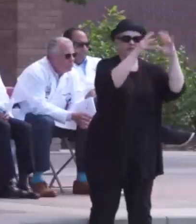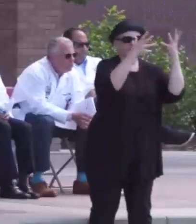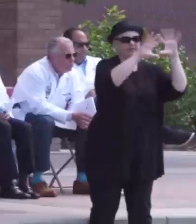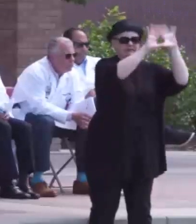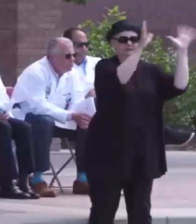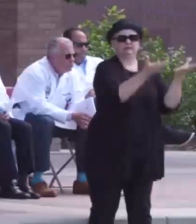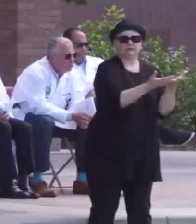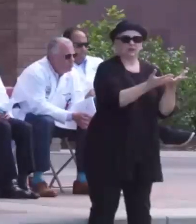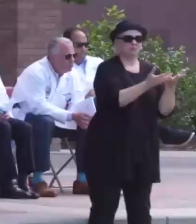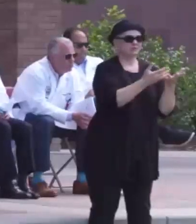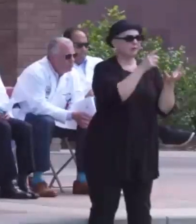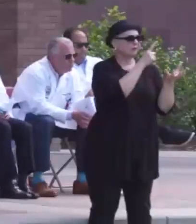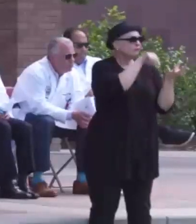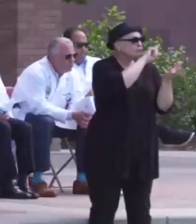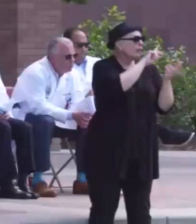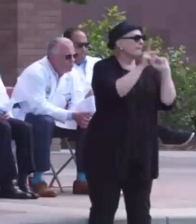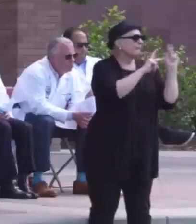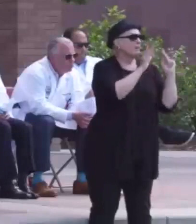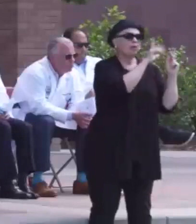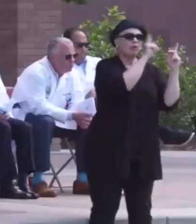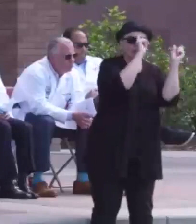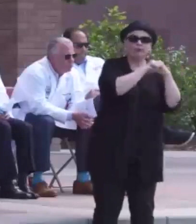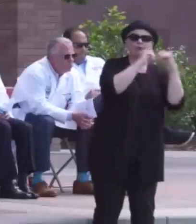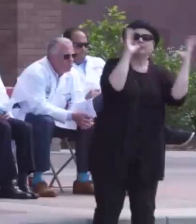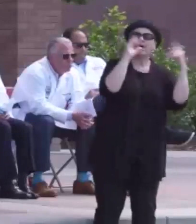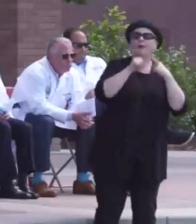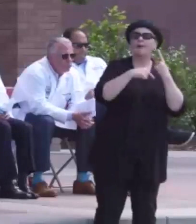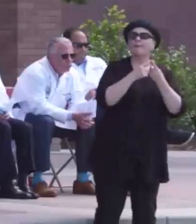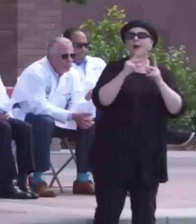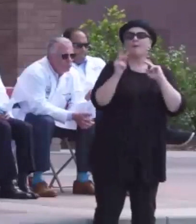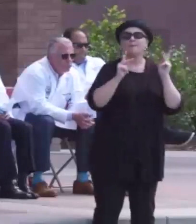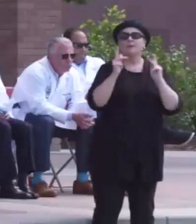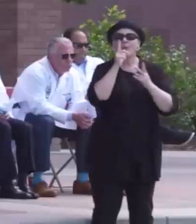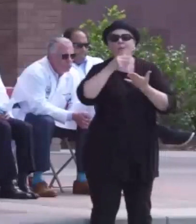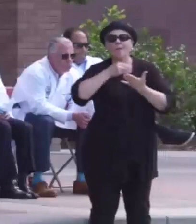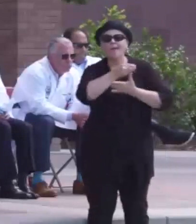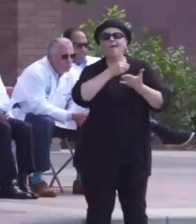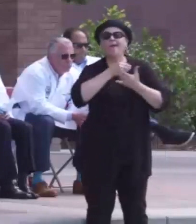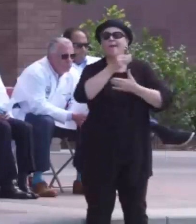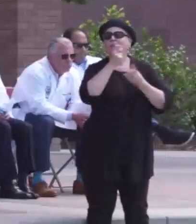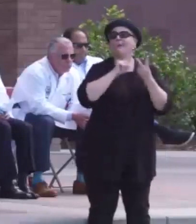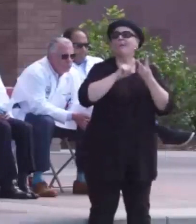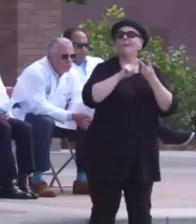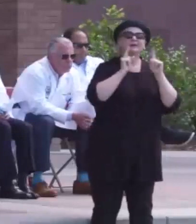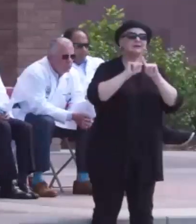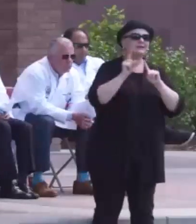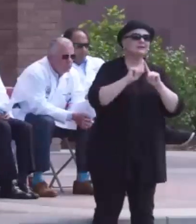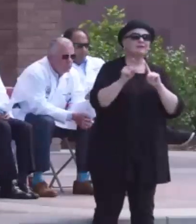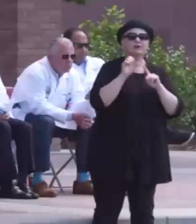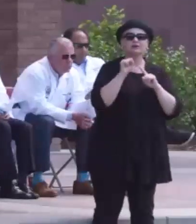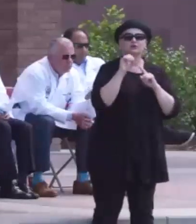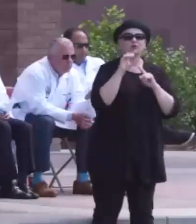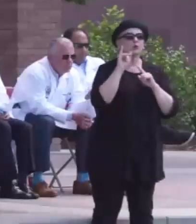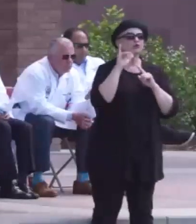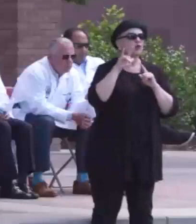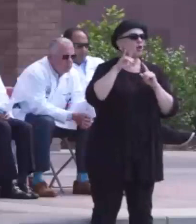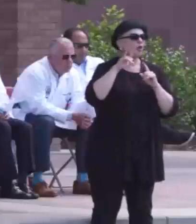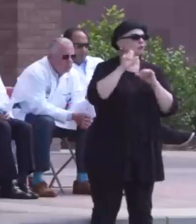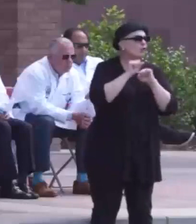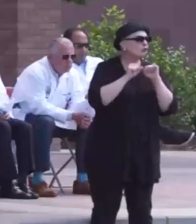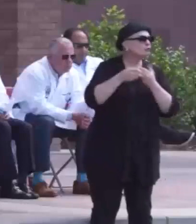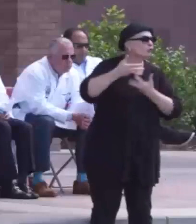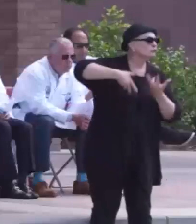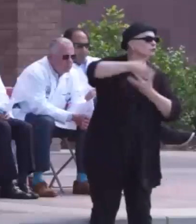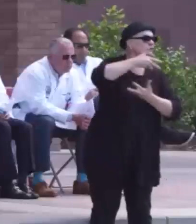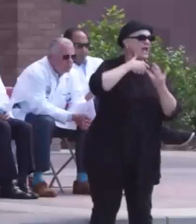capital or consumers or various social structures and how they operate in